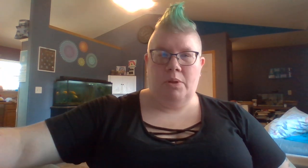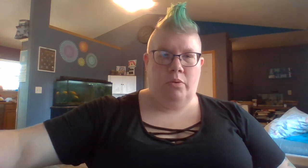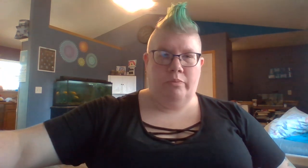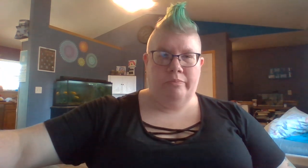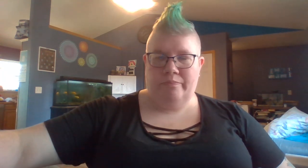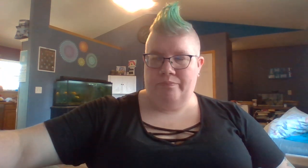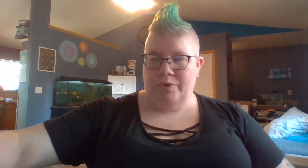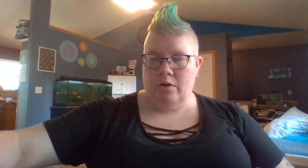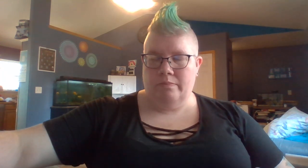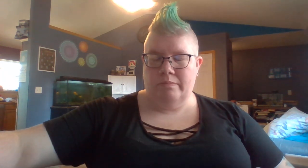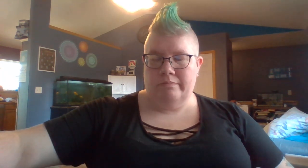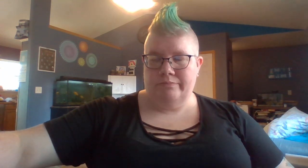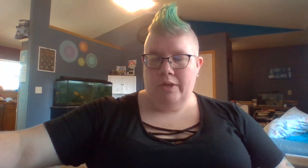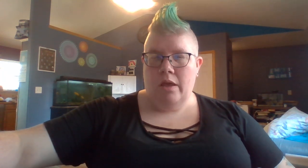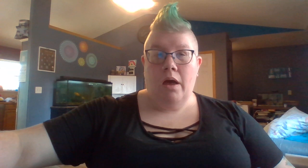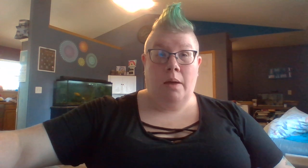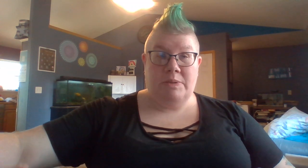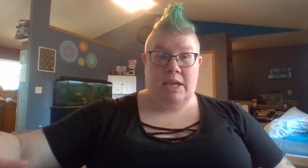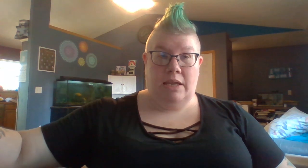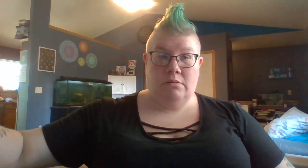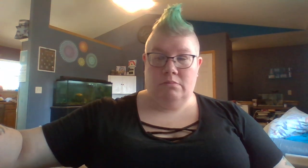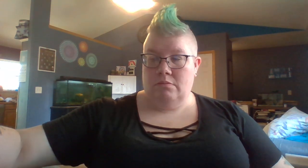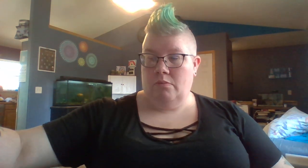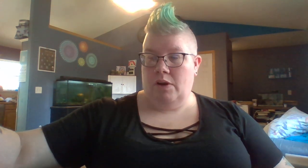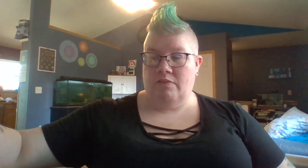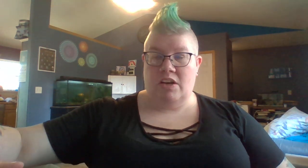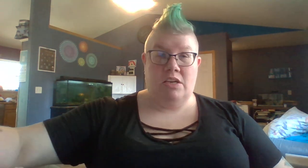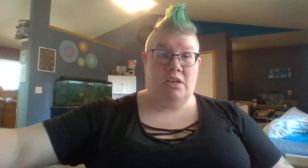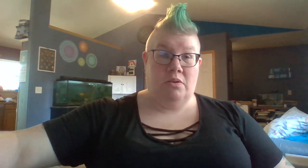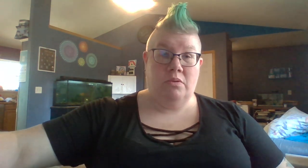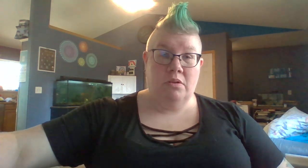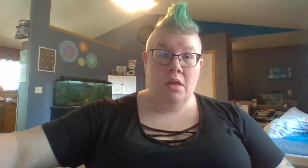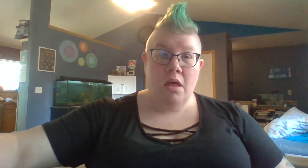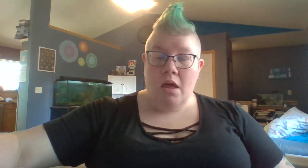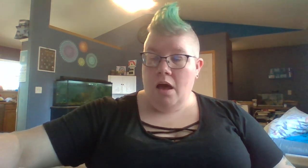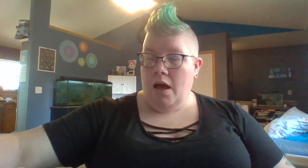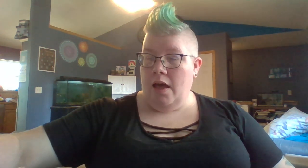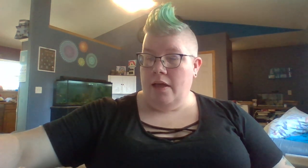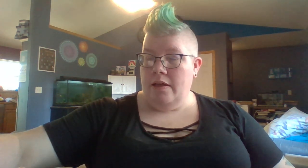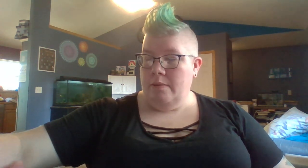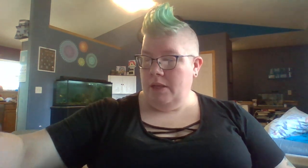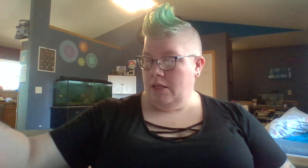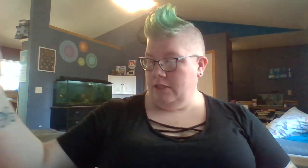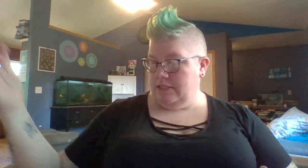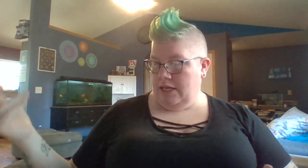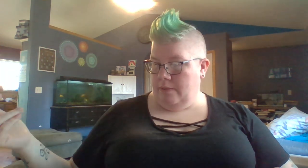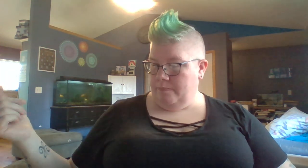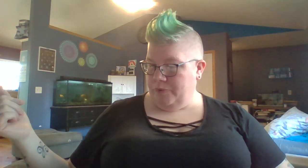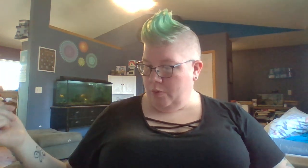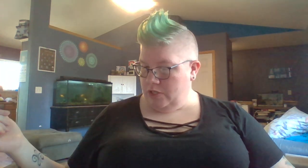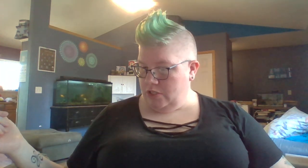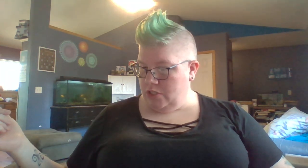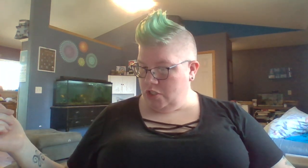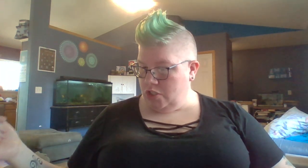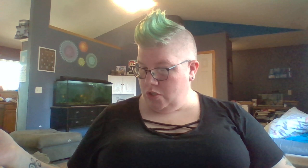upload or update, whatever I need to do. Let's see. Question